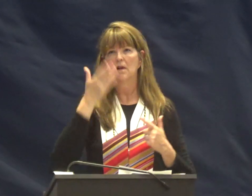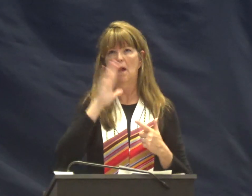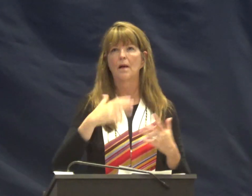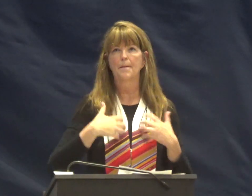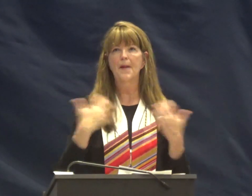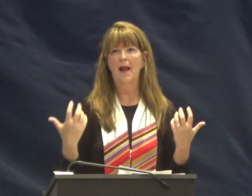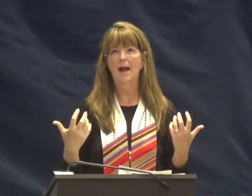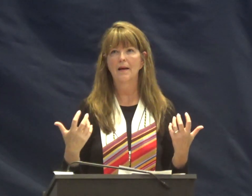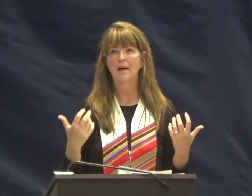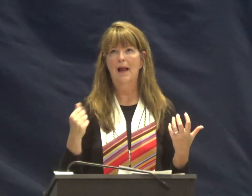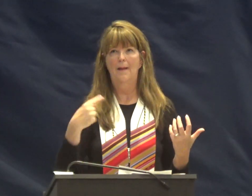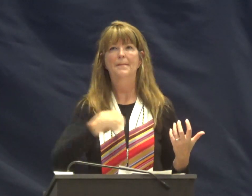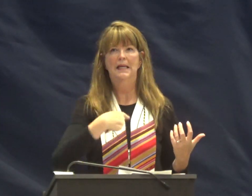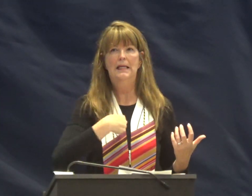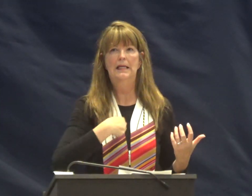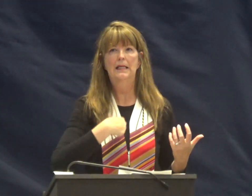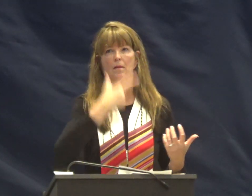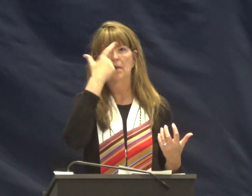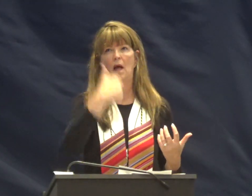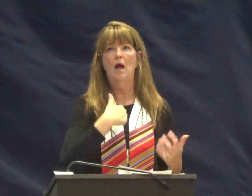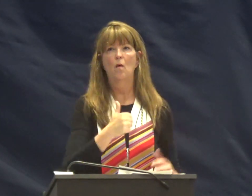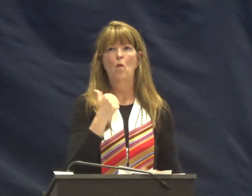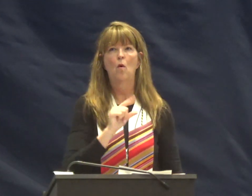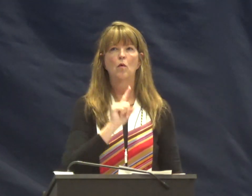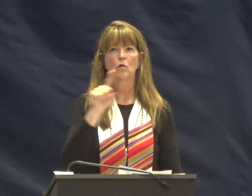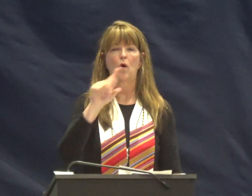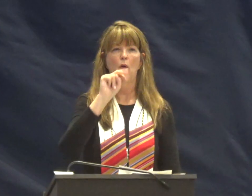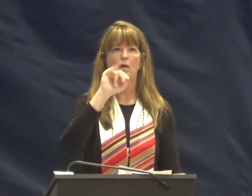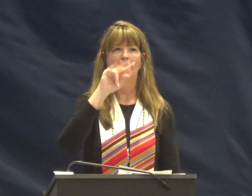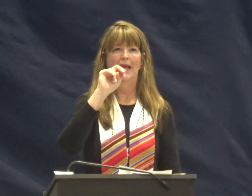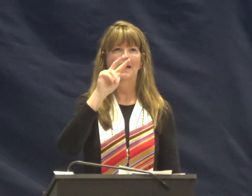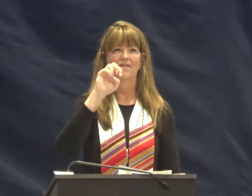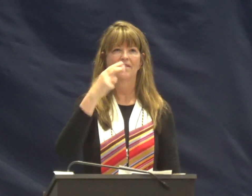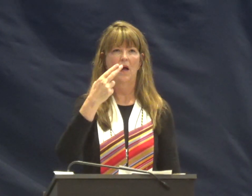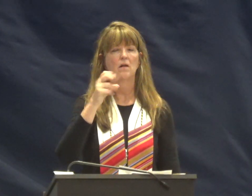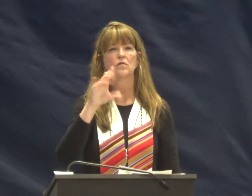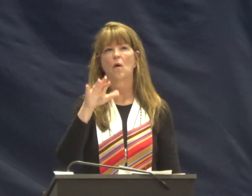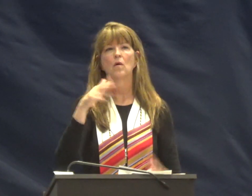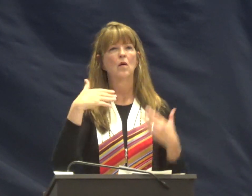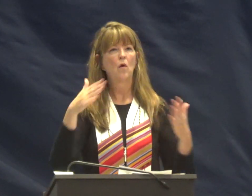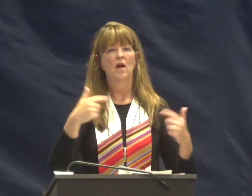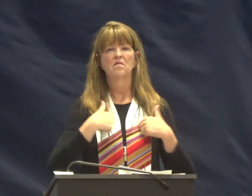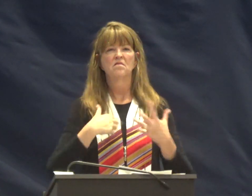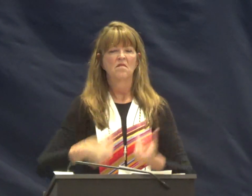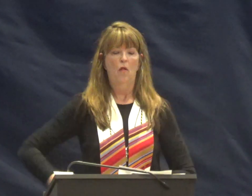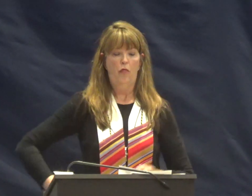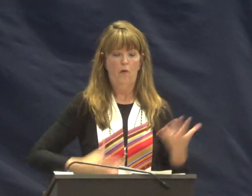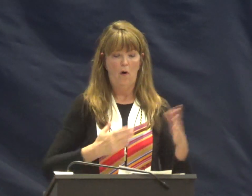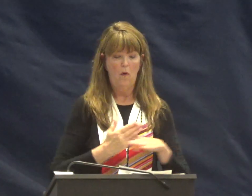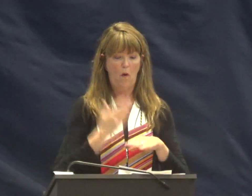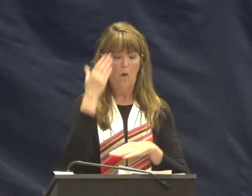that he worshipped the one true God, and that God was mad at him because he refused to go to Nineveh.